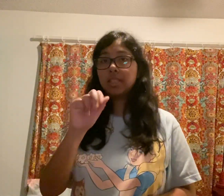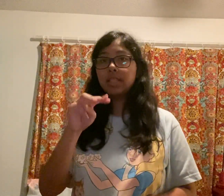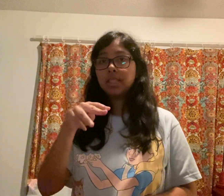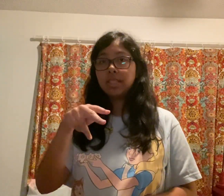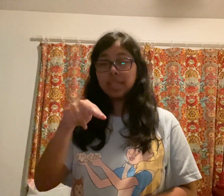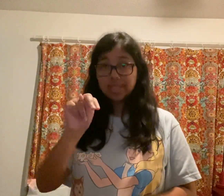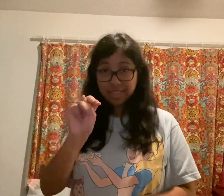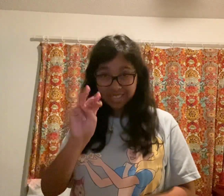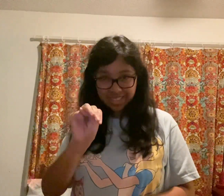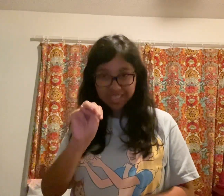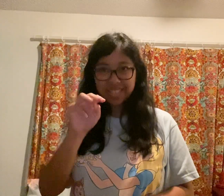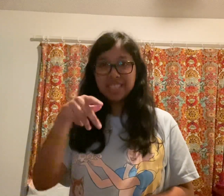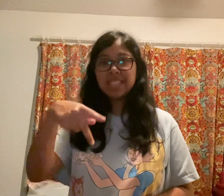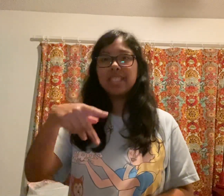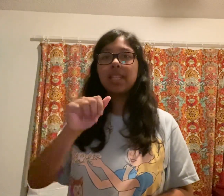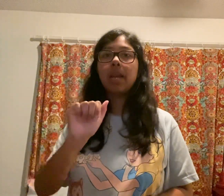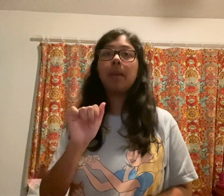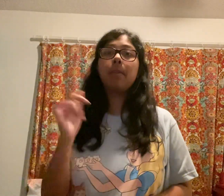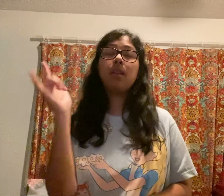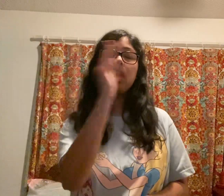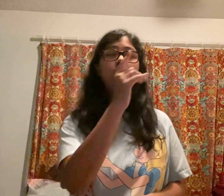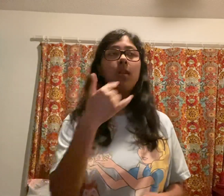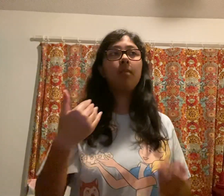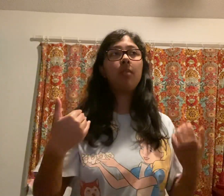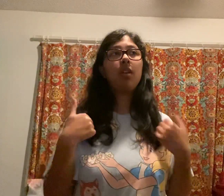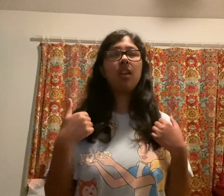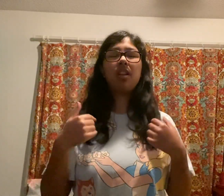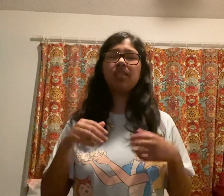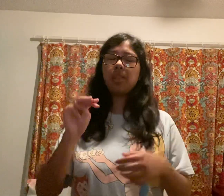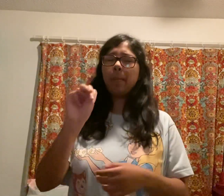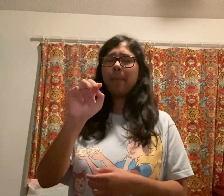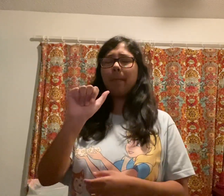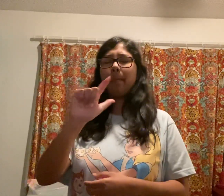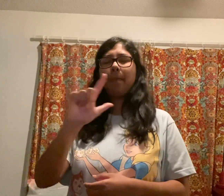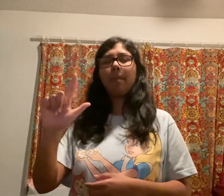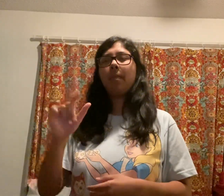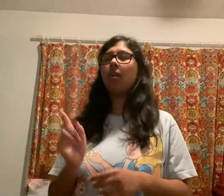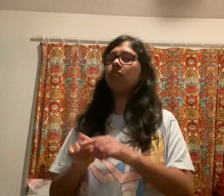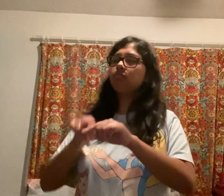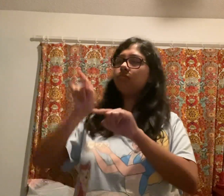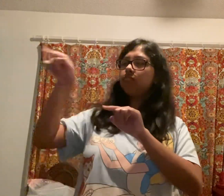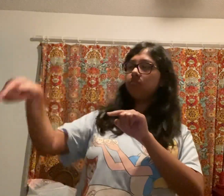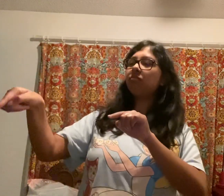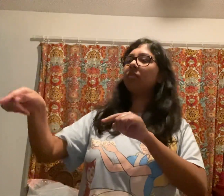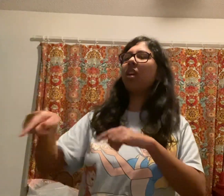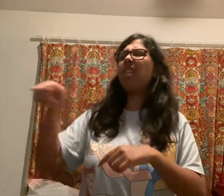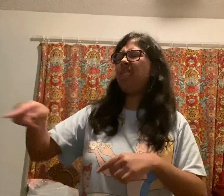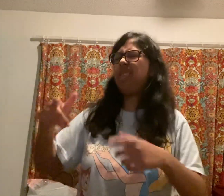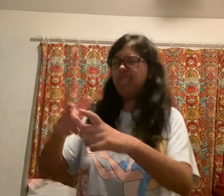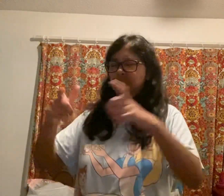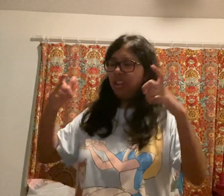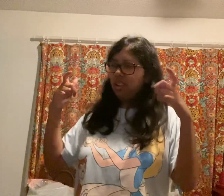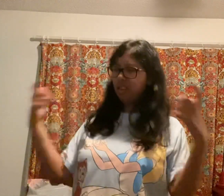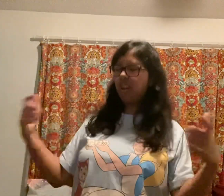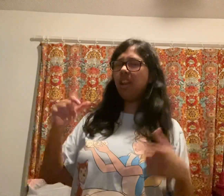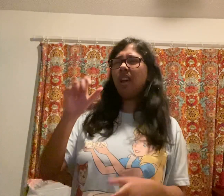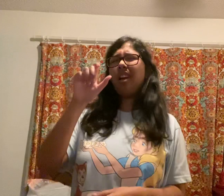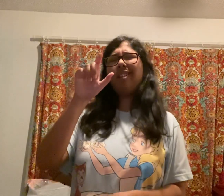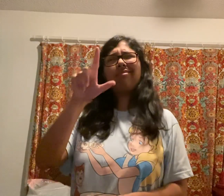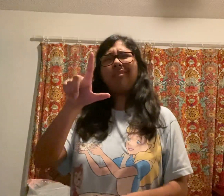they wait for their connecting flights. The mall is huge and has hundreds of stores. It is shaped like a big Y with your more